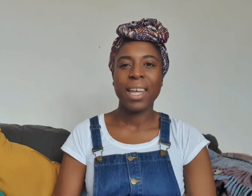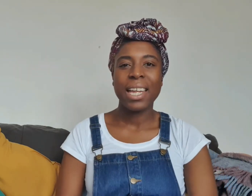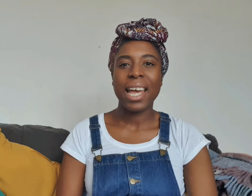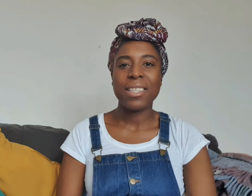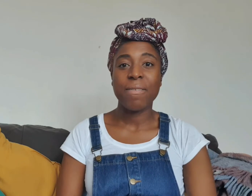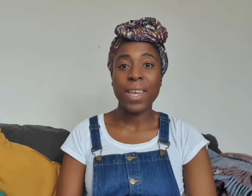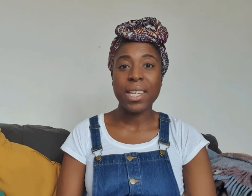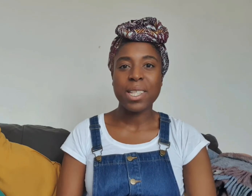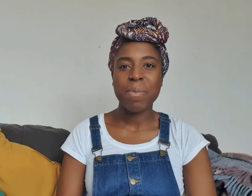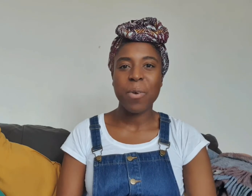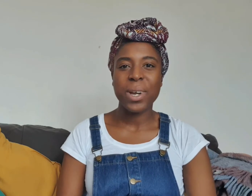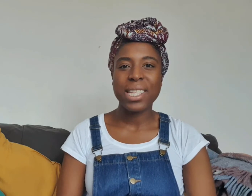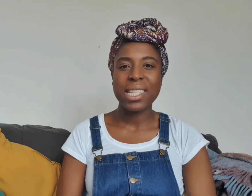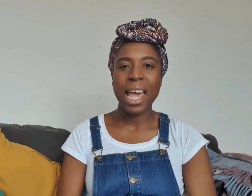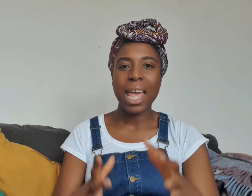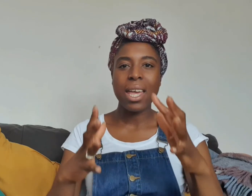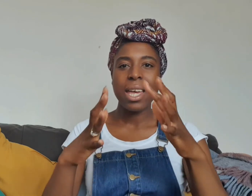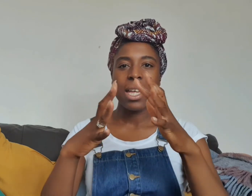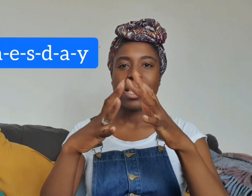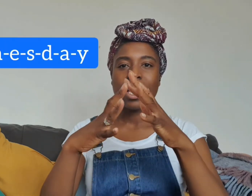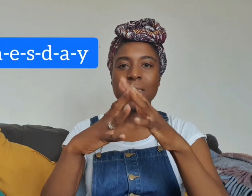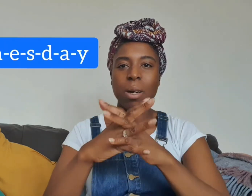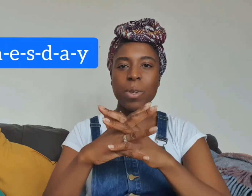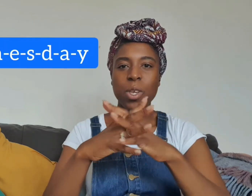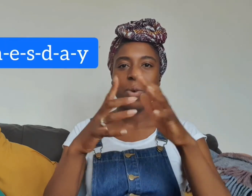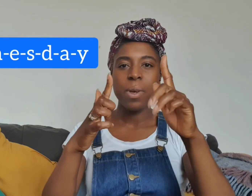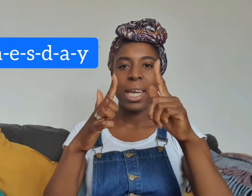Now to fingerspell Wednesday,